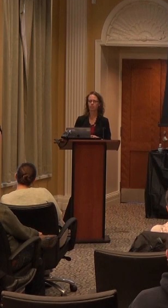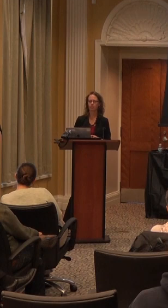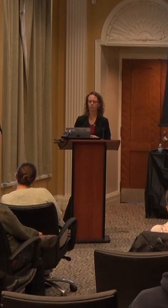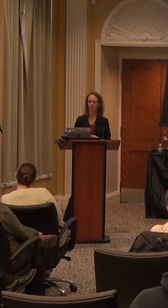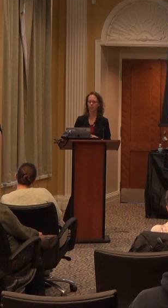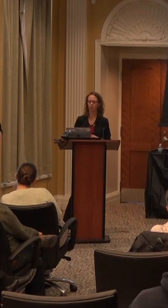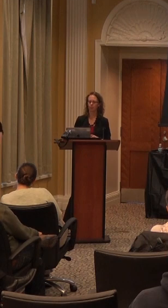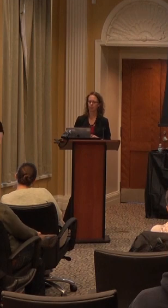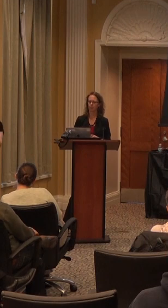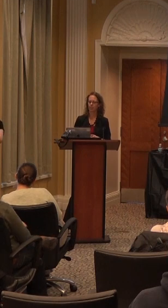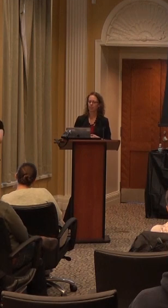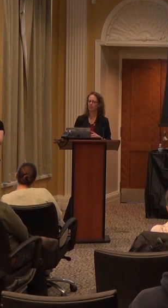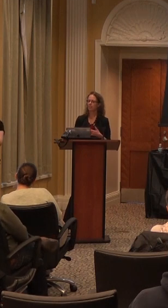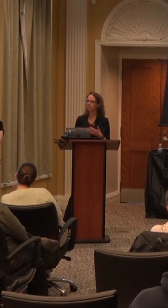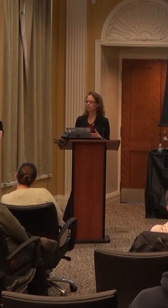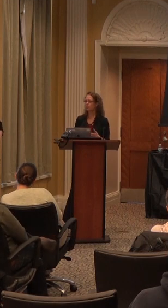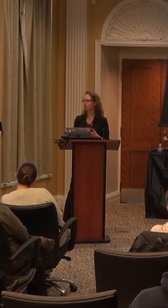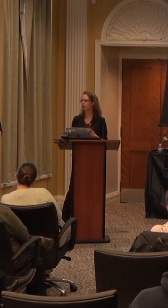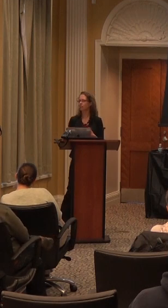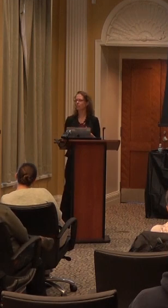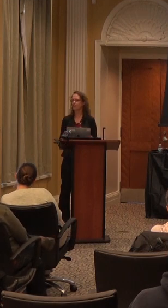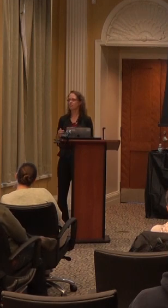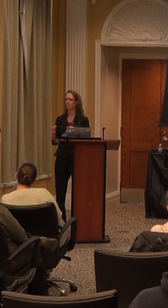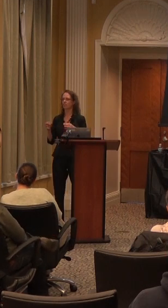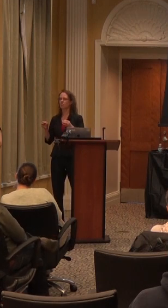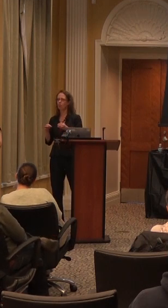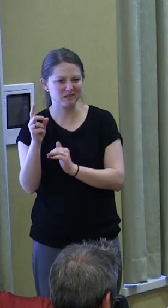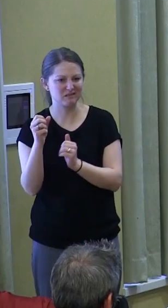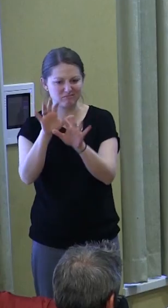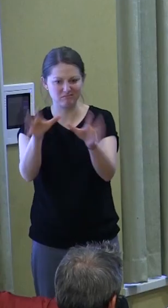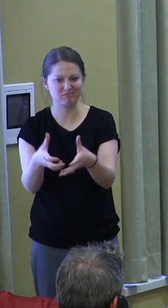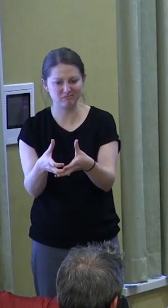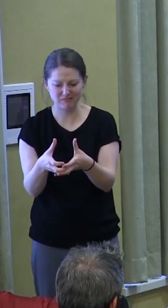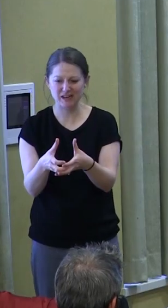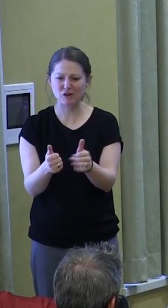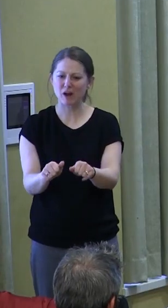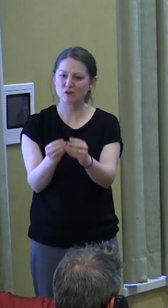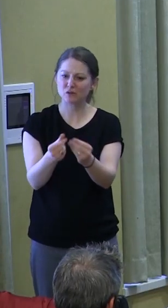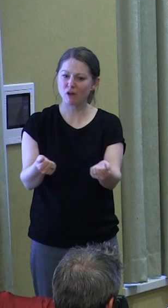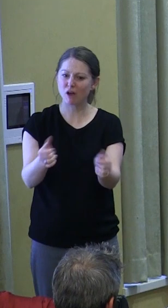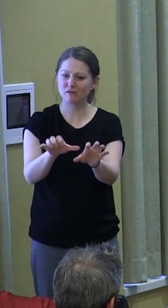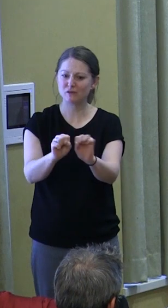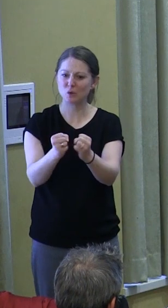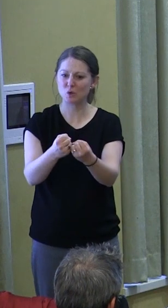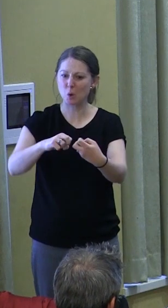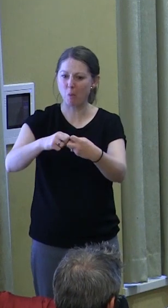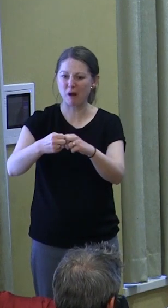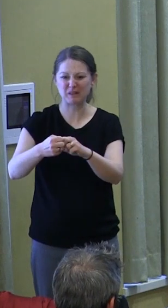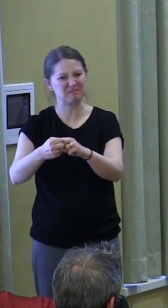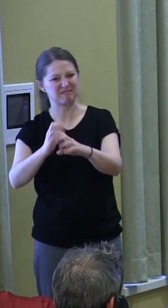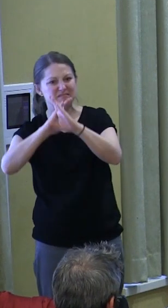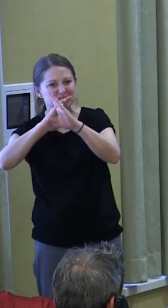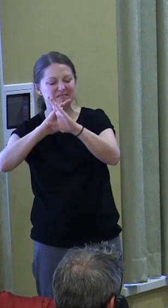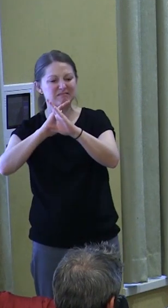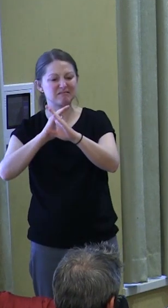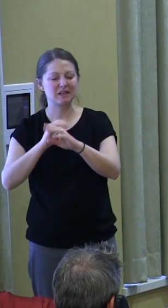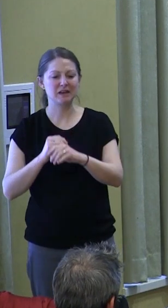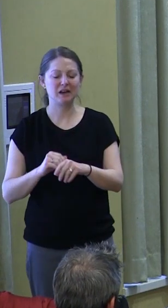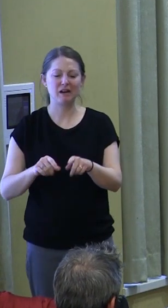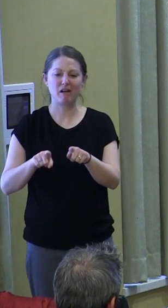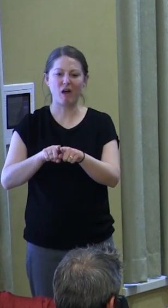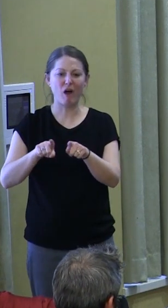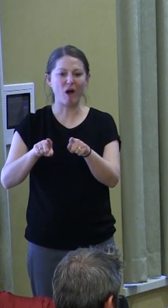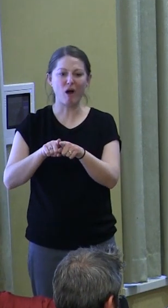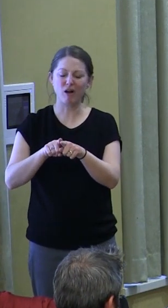democracy as a whole. They keep us from recognizing and solving social problems and from